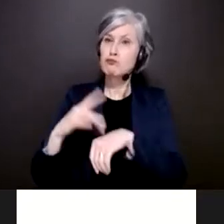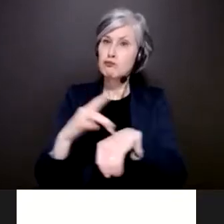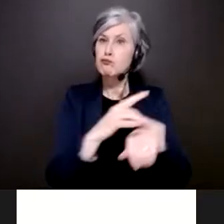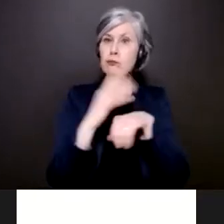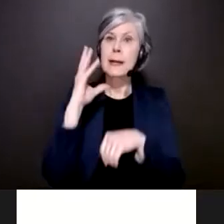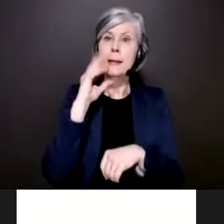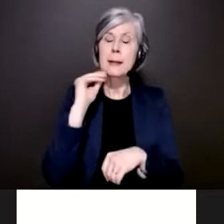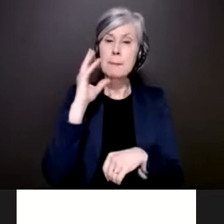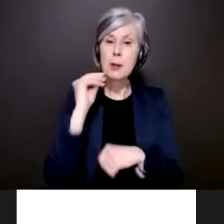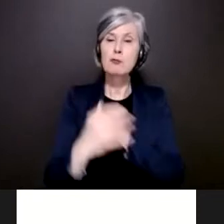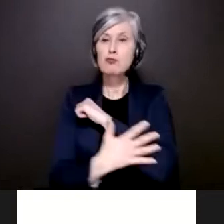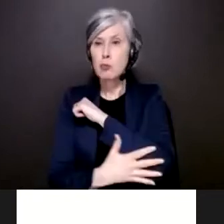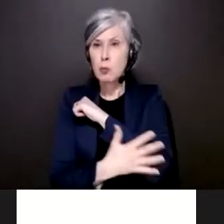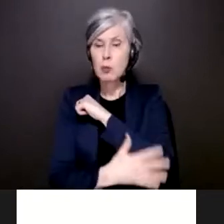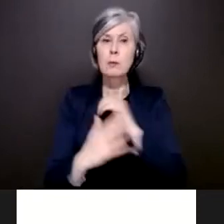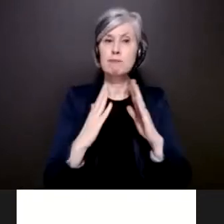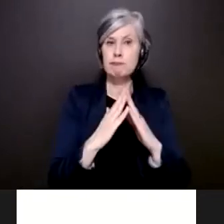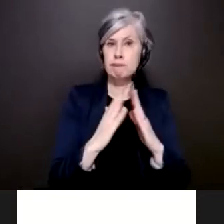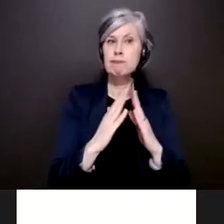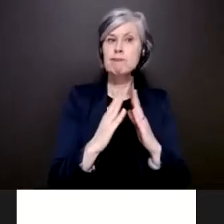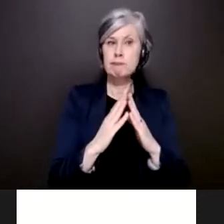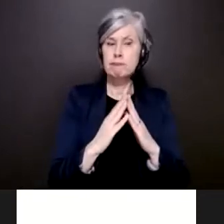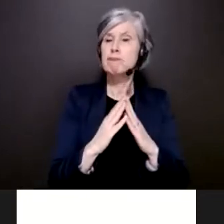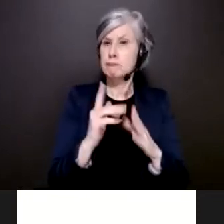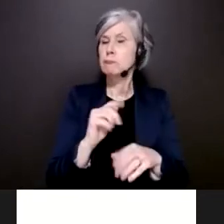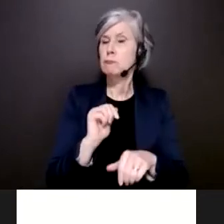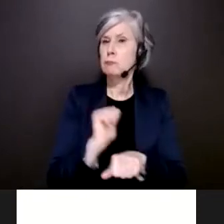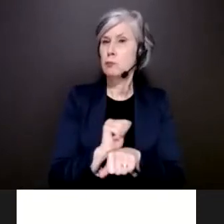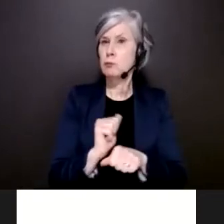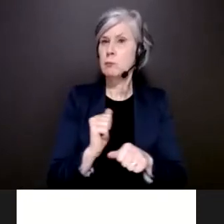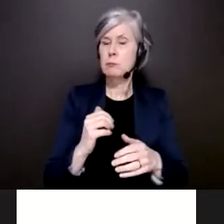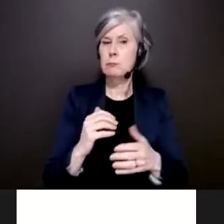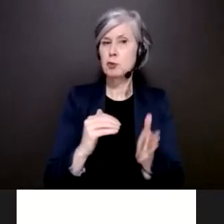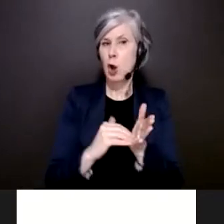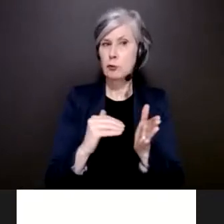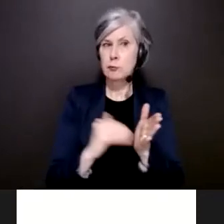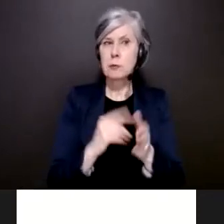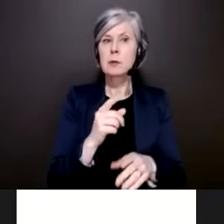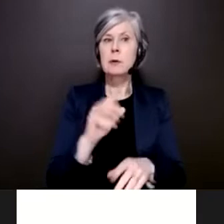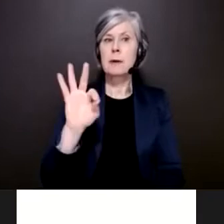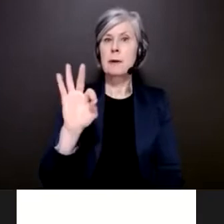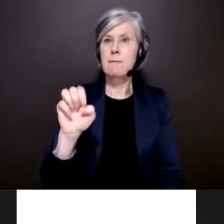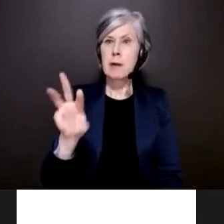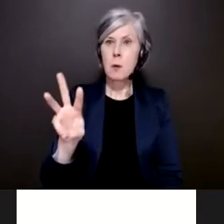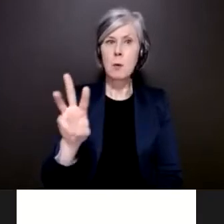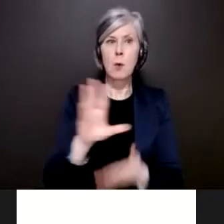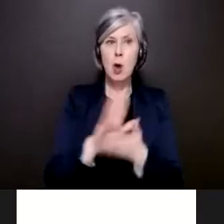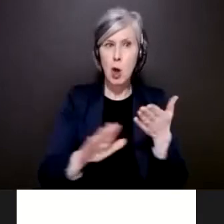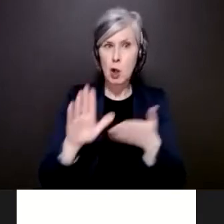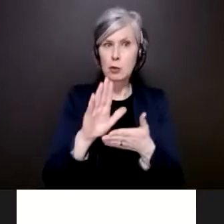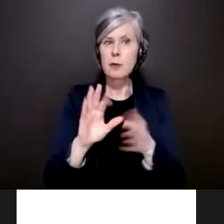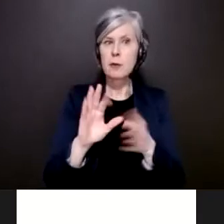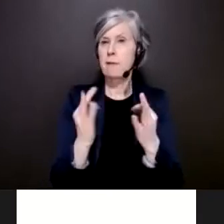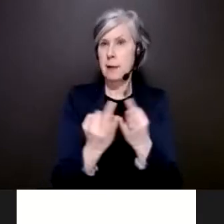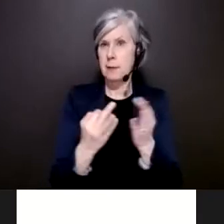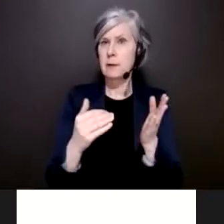family physician. He is a fellow at the College of Family Physicians of Canada. He also went on to specialize